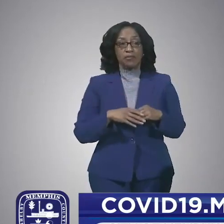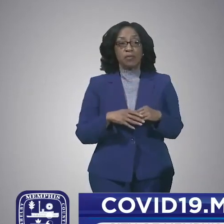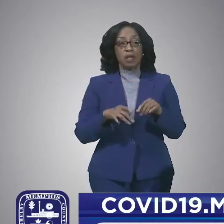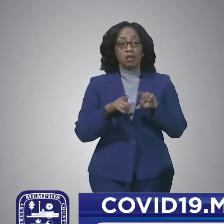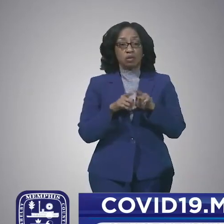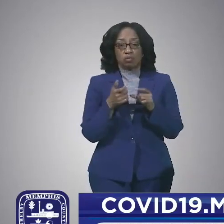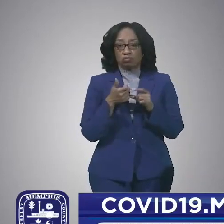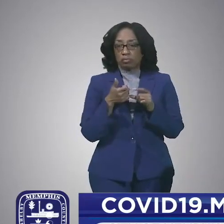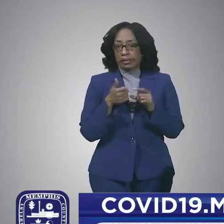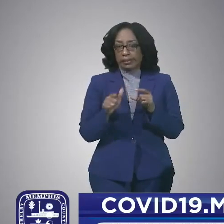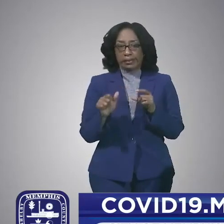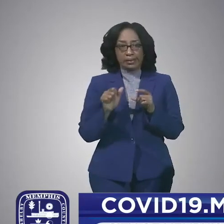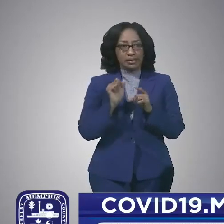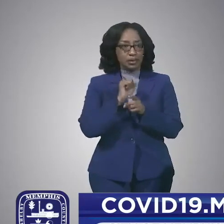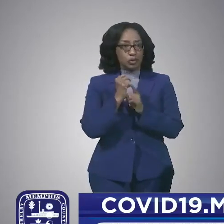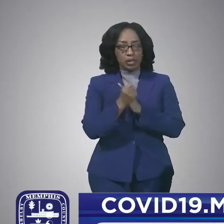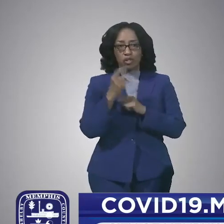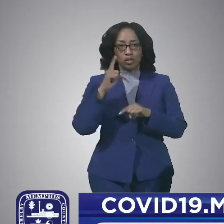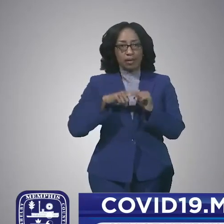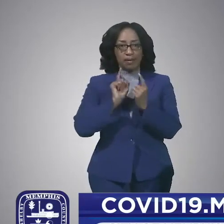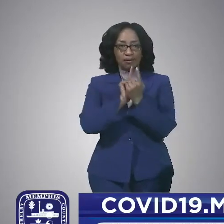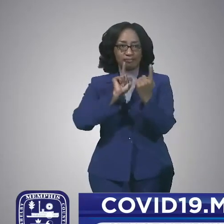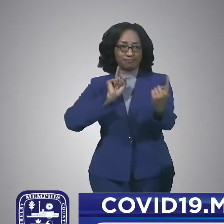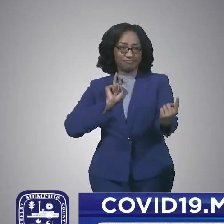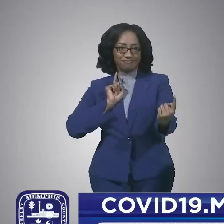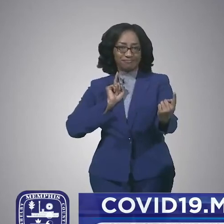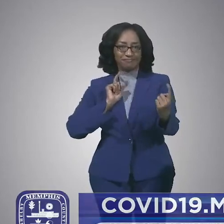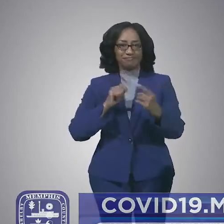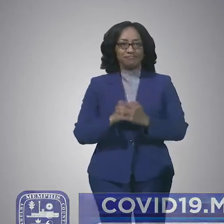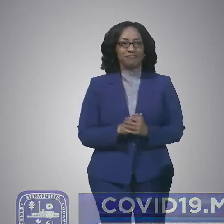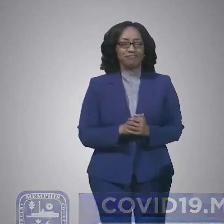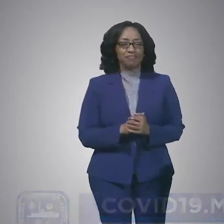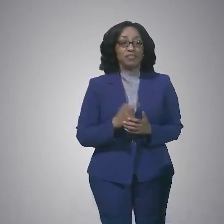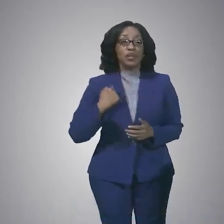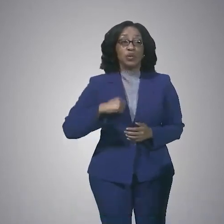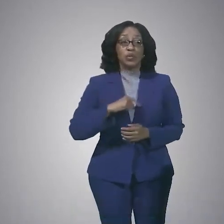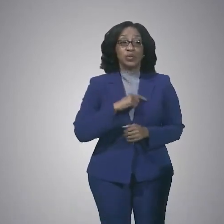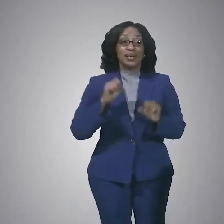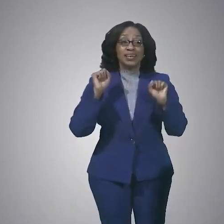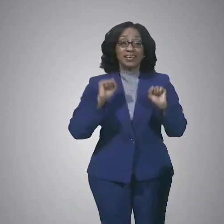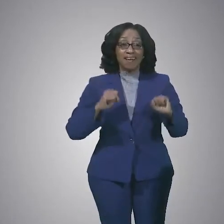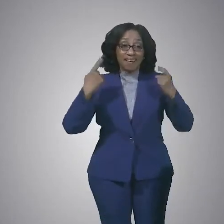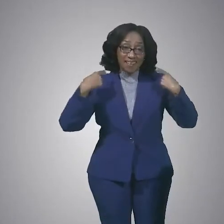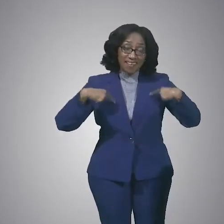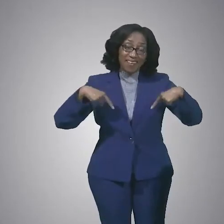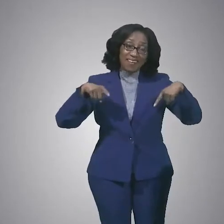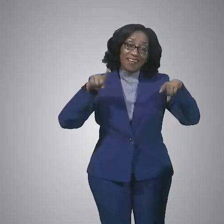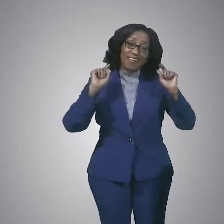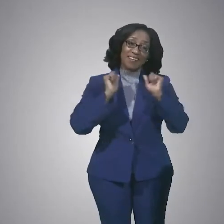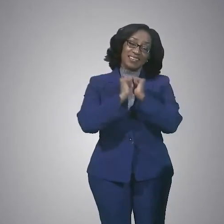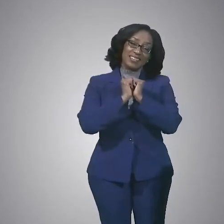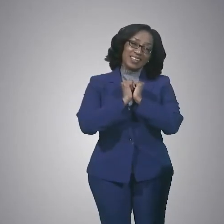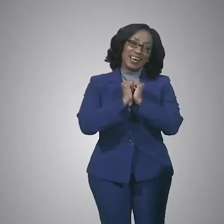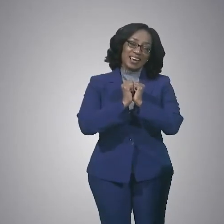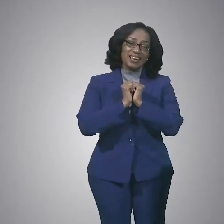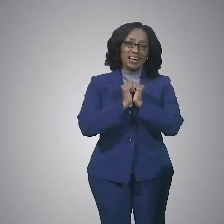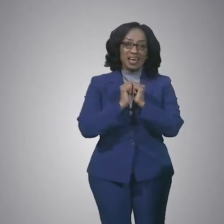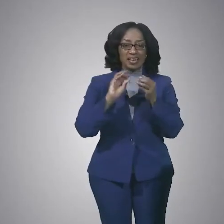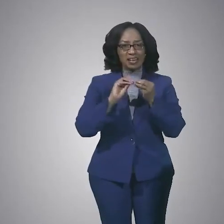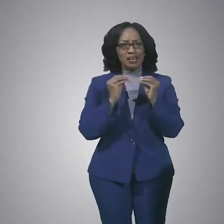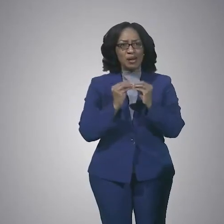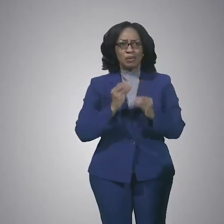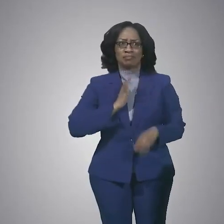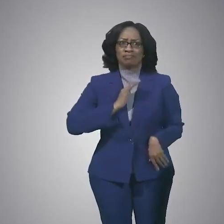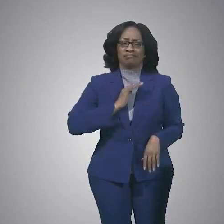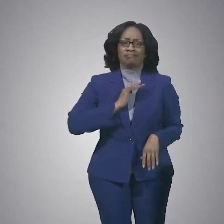in situations where you cannot safely socially distance. We can do this together, and we're looking really good right